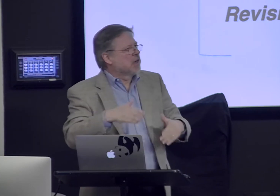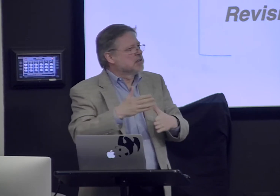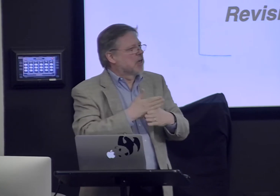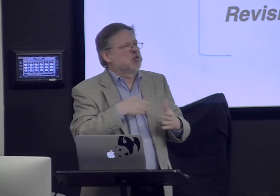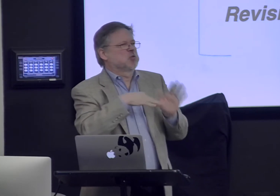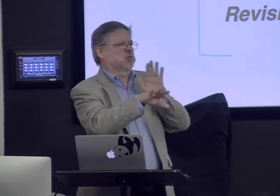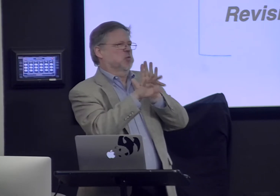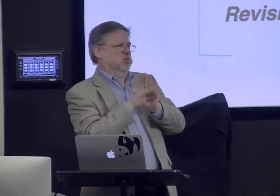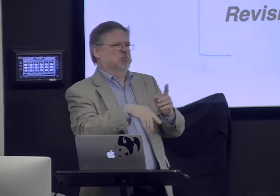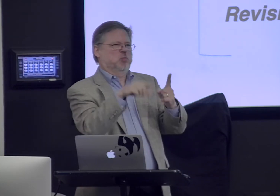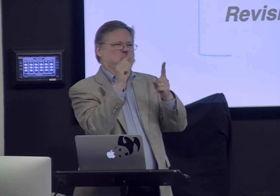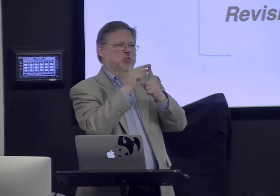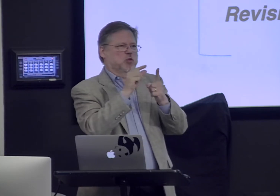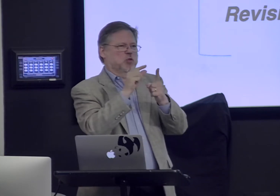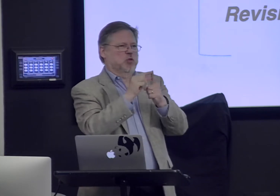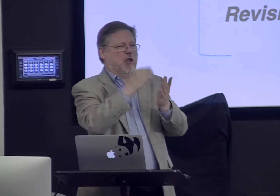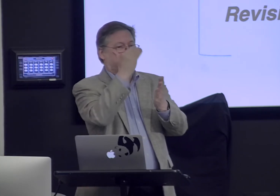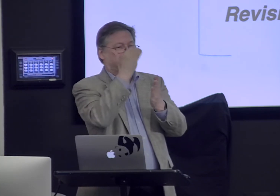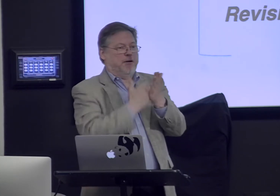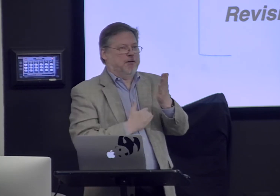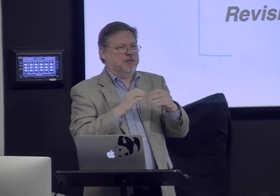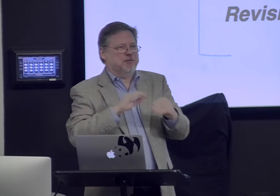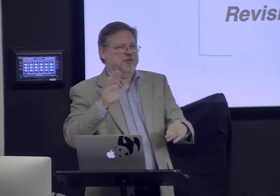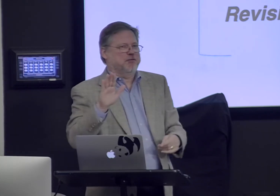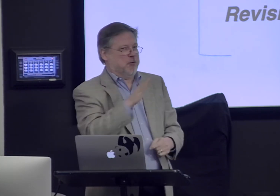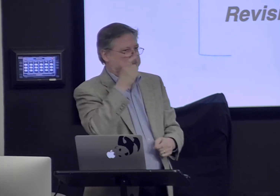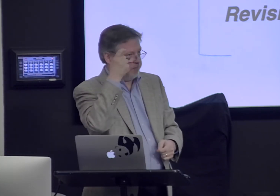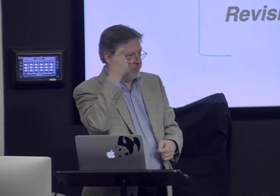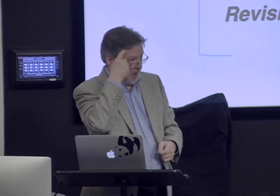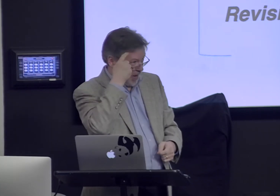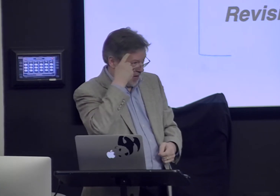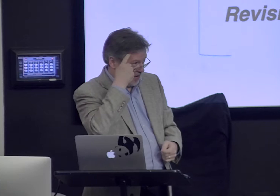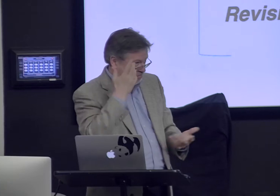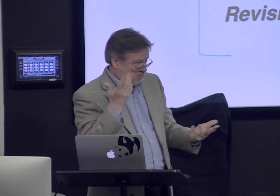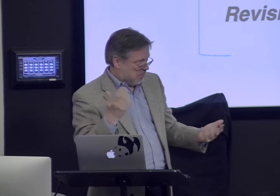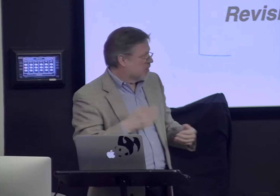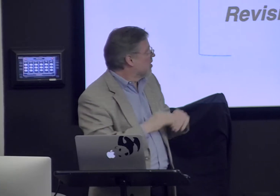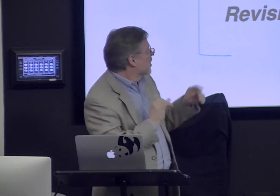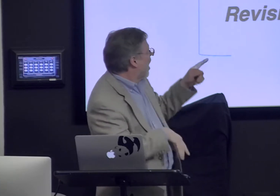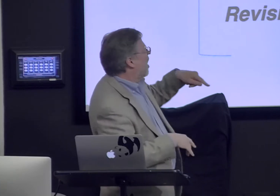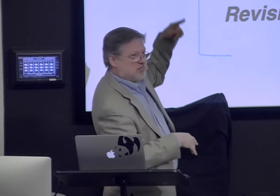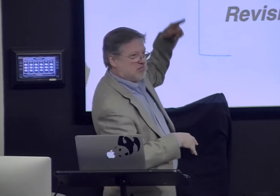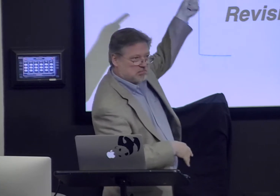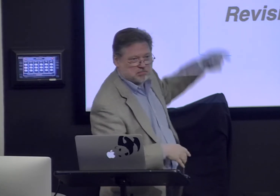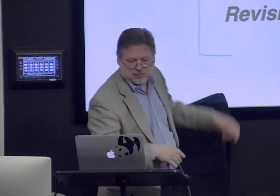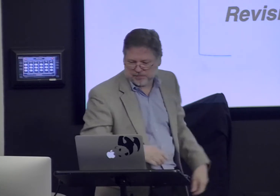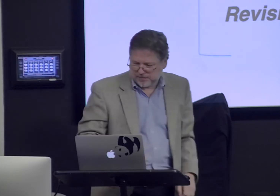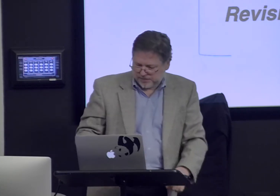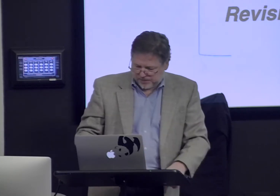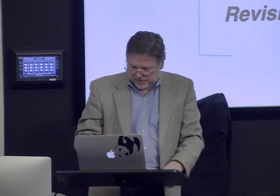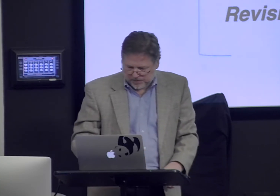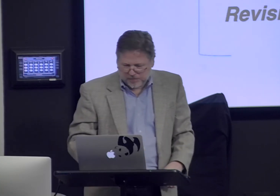you. And of course, there are many things that have come from this new perspective. I'm only going to share